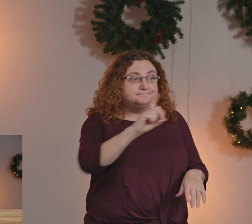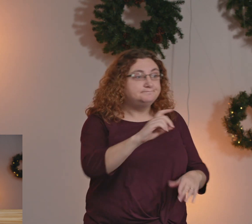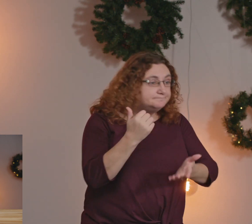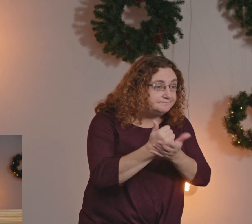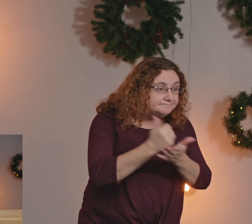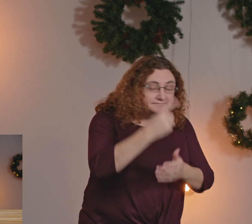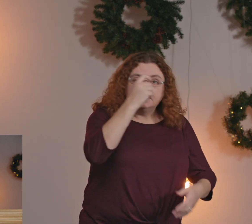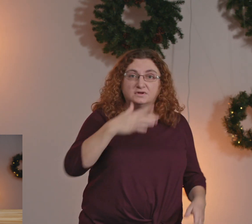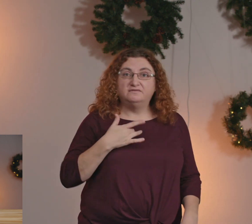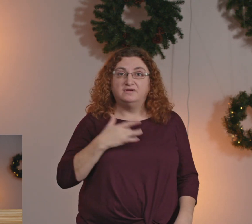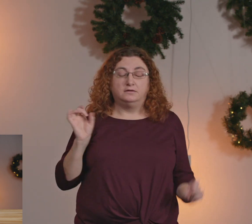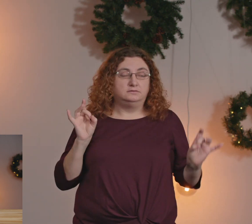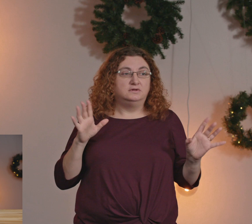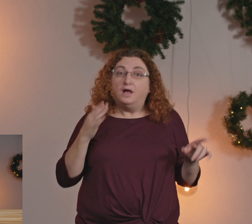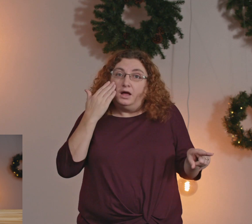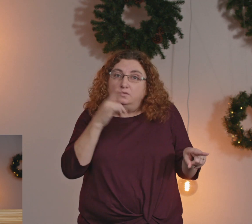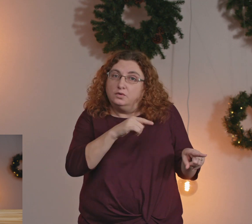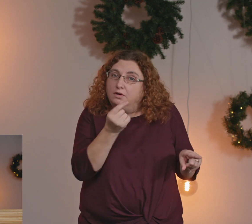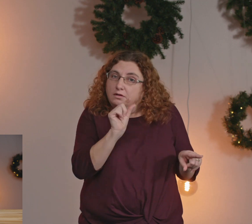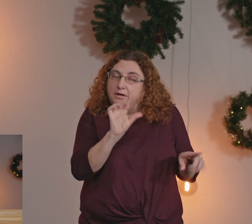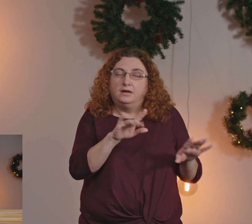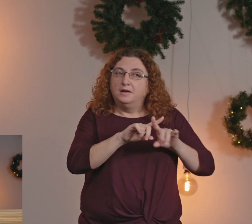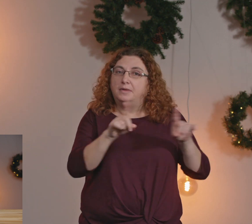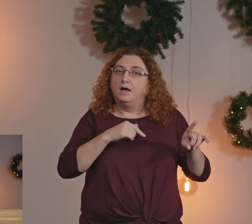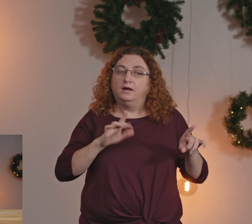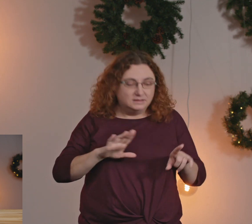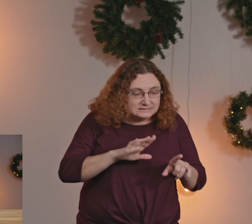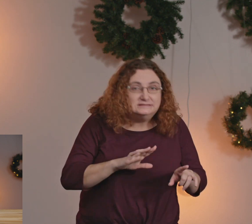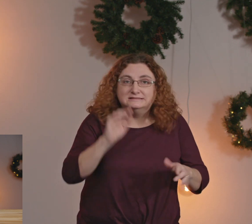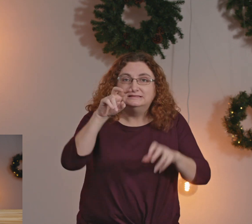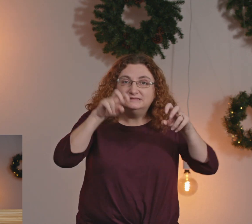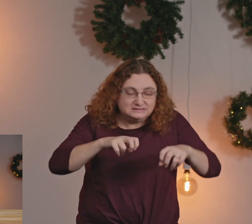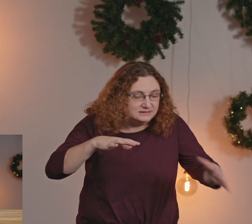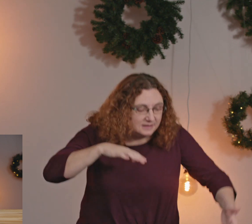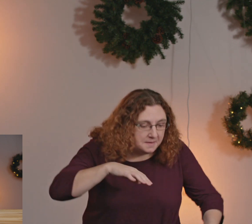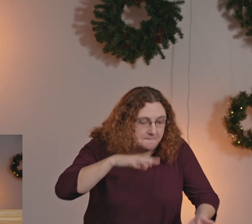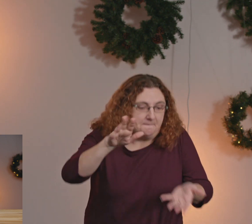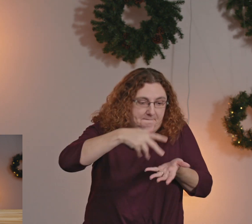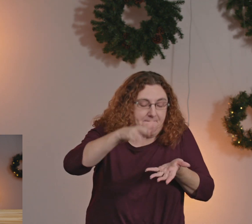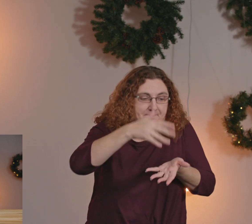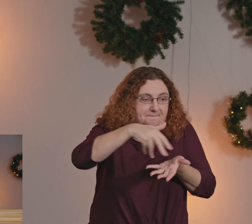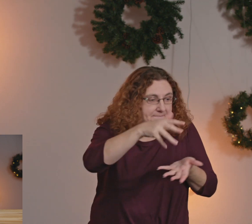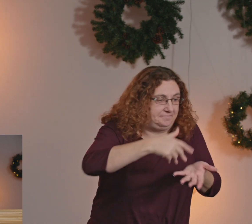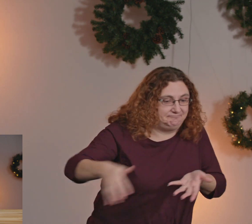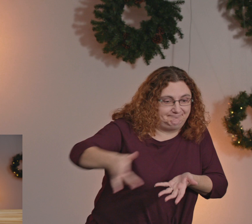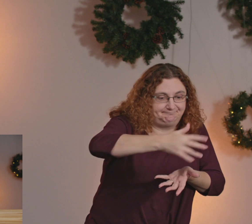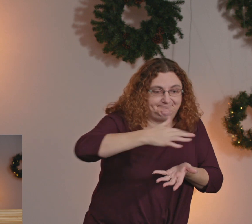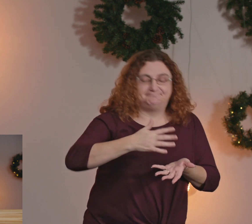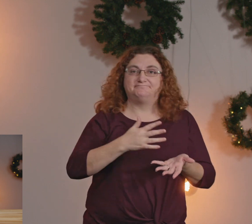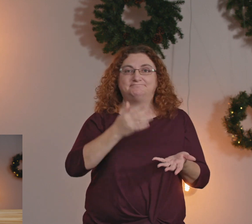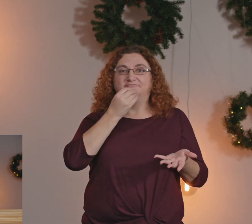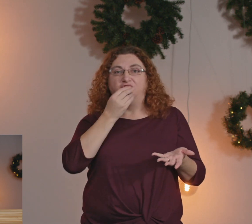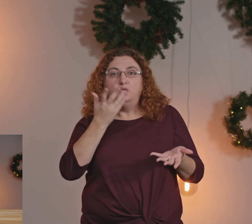because I felt terrible. I knew her a little bit, but I went over and I crouched down and I started picking up, you